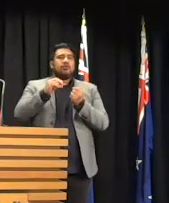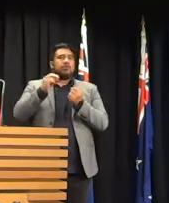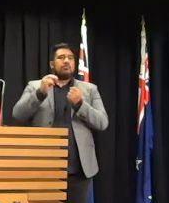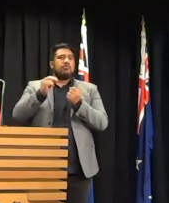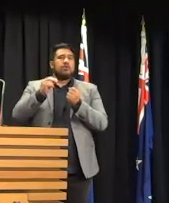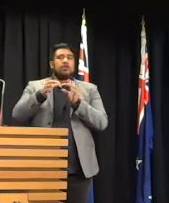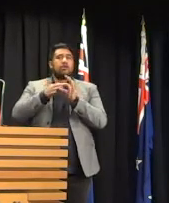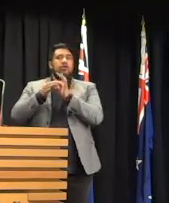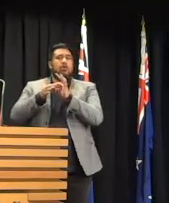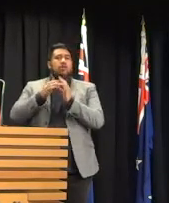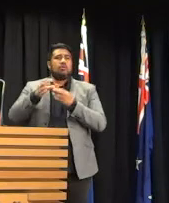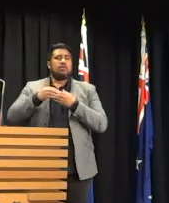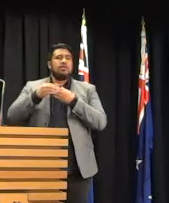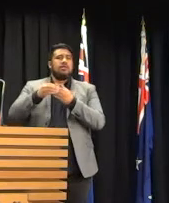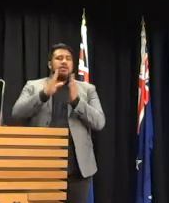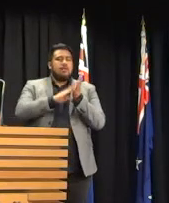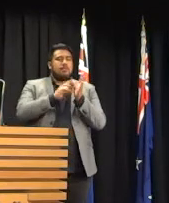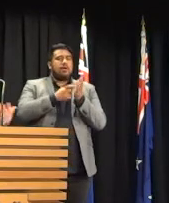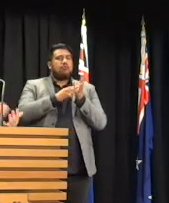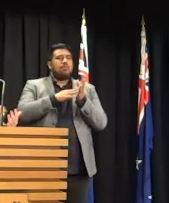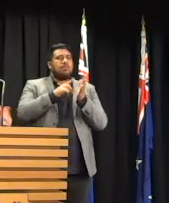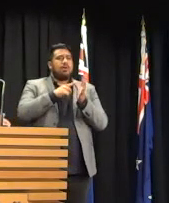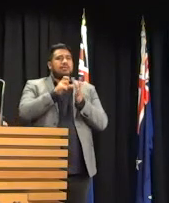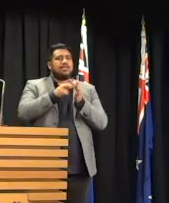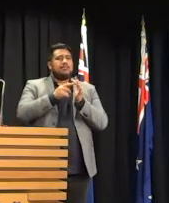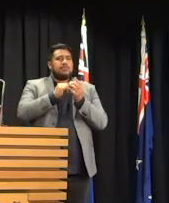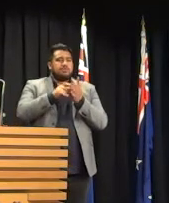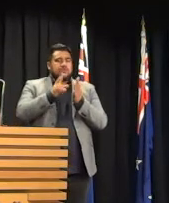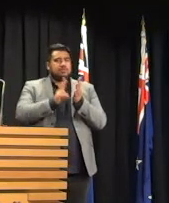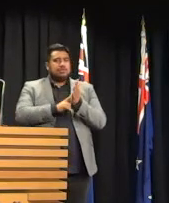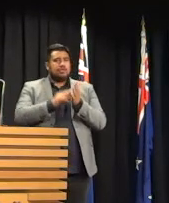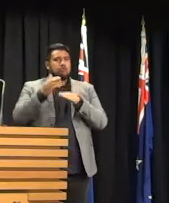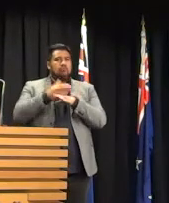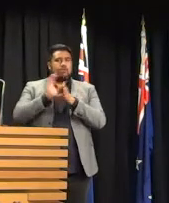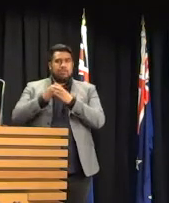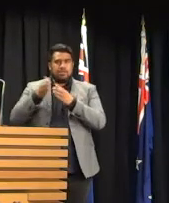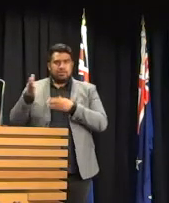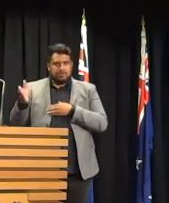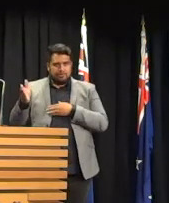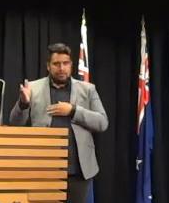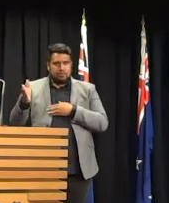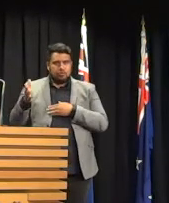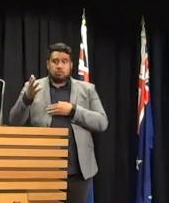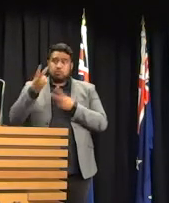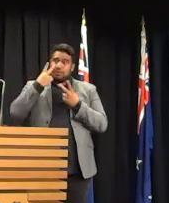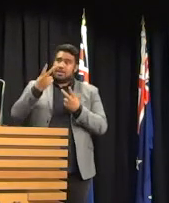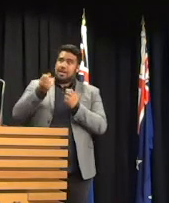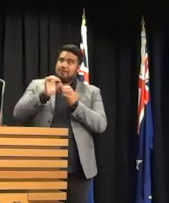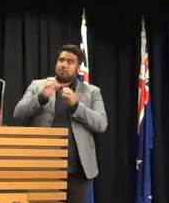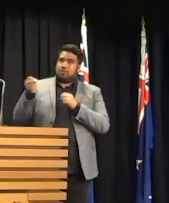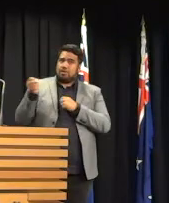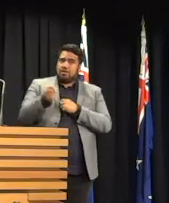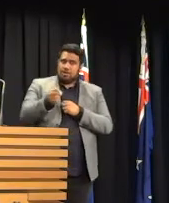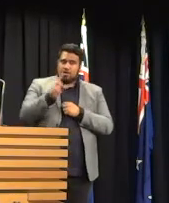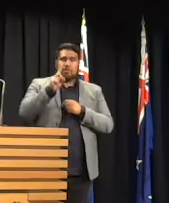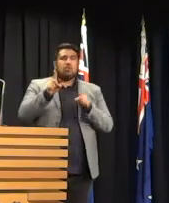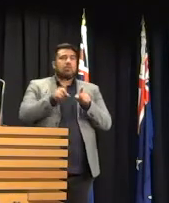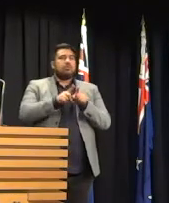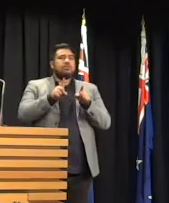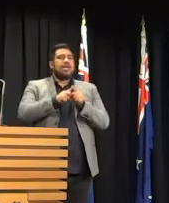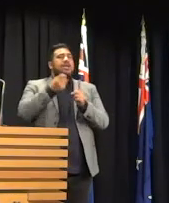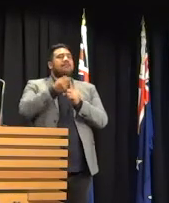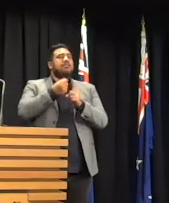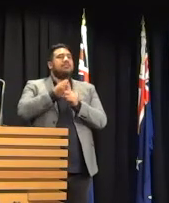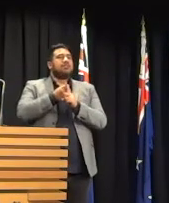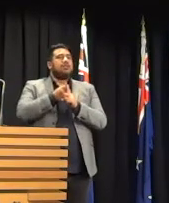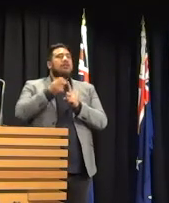of co-leader Marama Davidson for seeing this addition to our post-cab press conferences, but also the